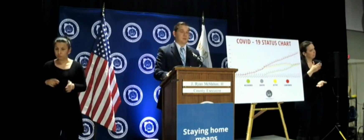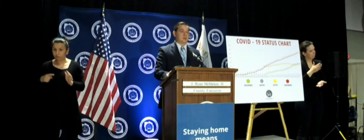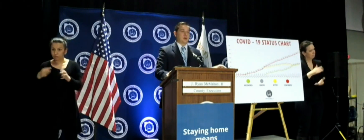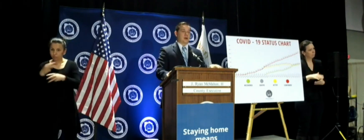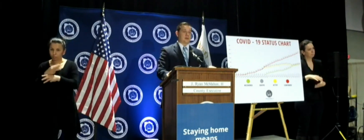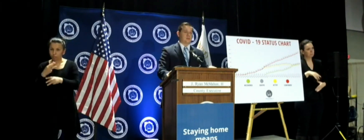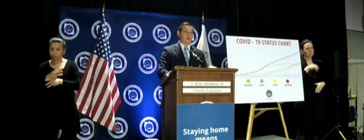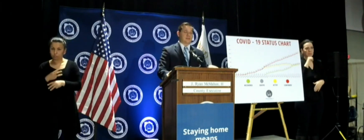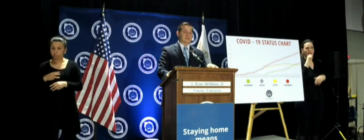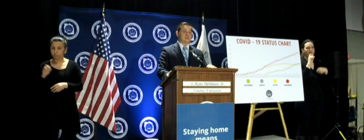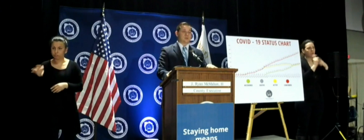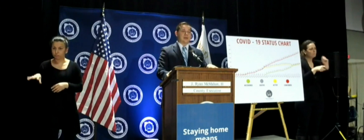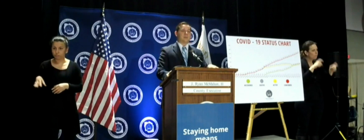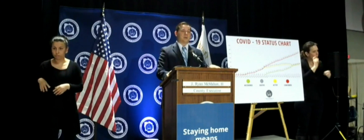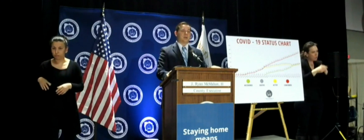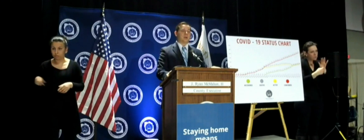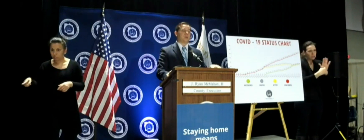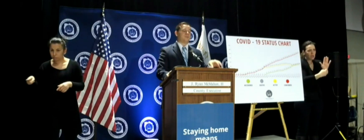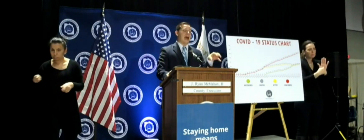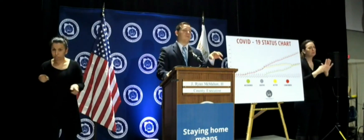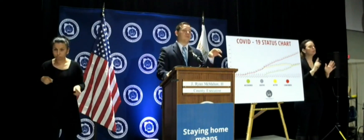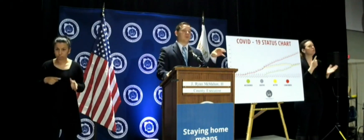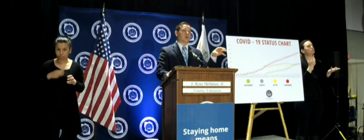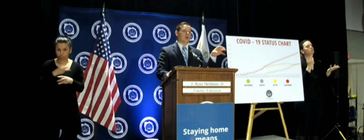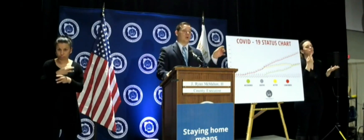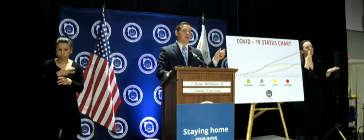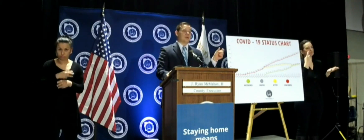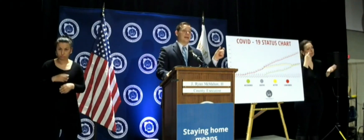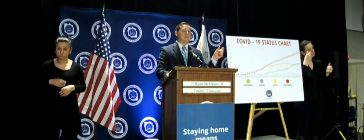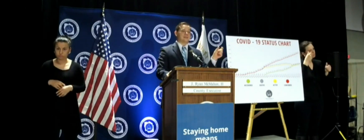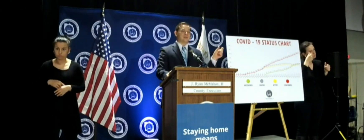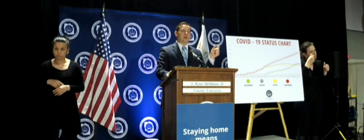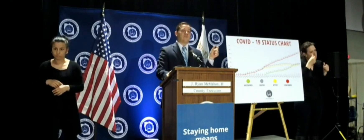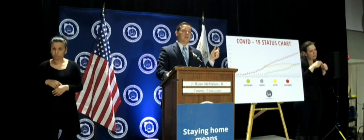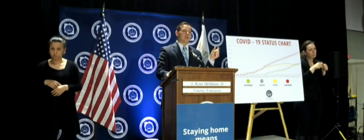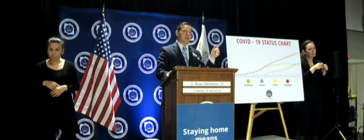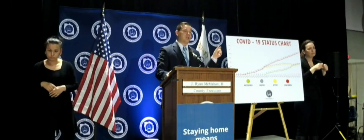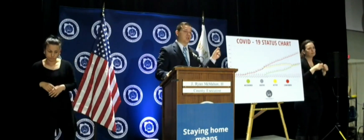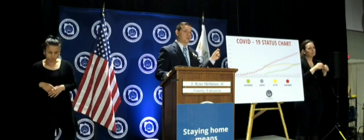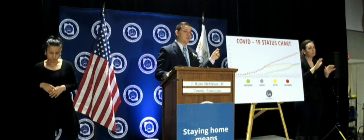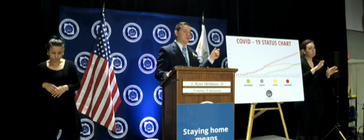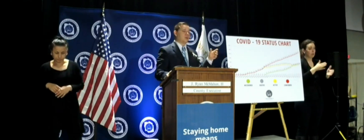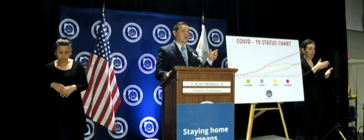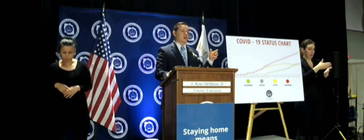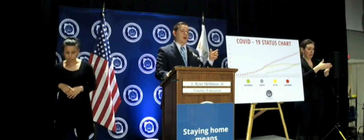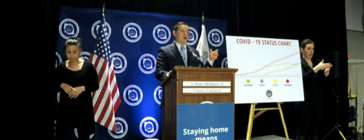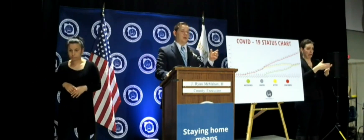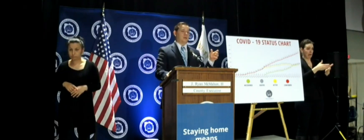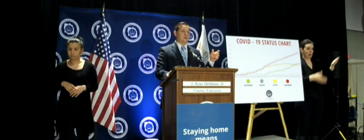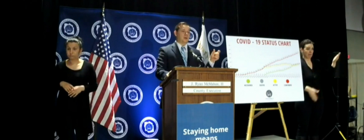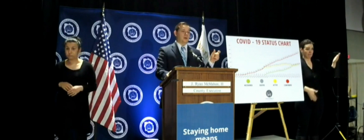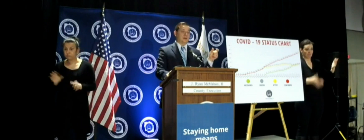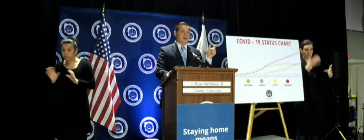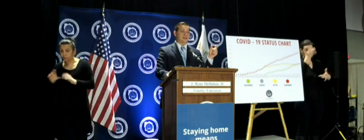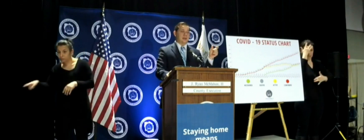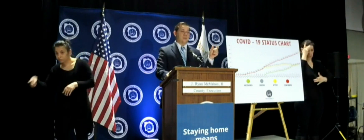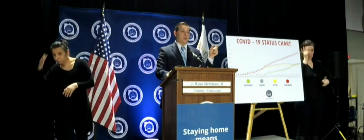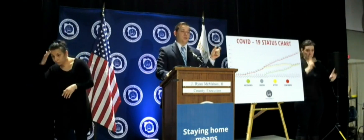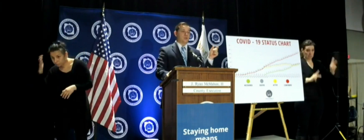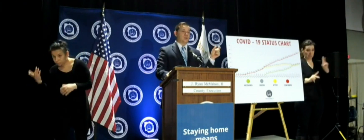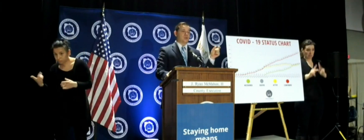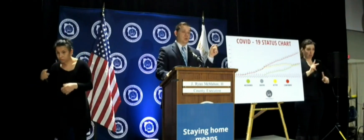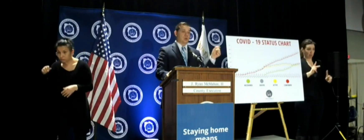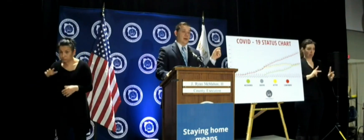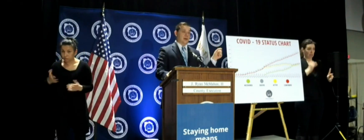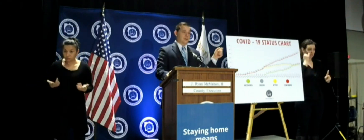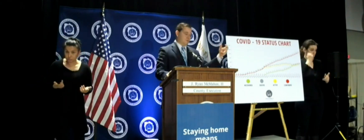now, as far as this is what's happening here. But if half of your cases are affiliations, under that example, once